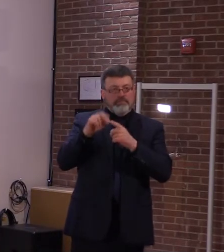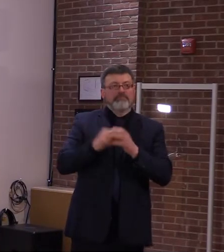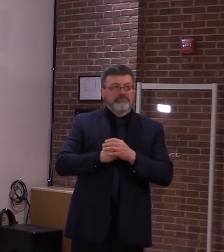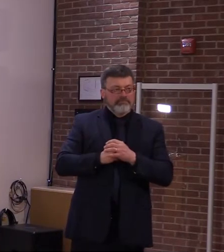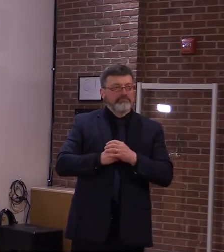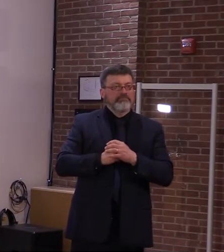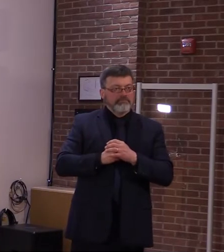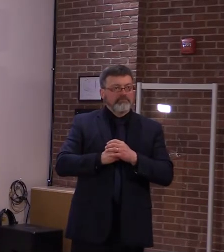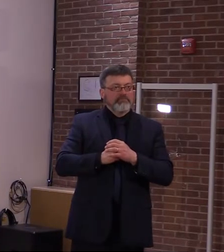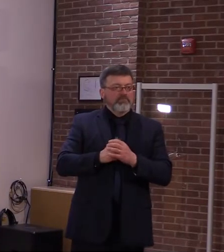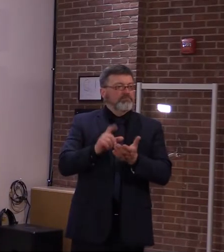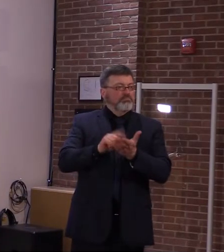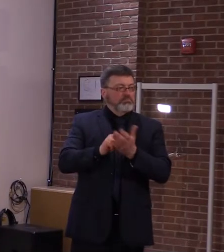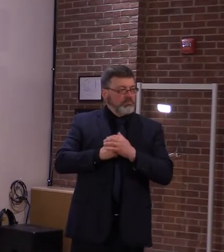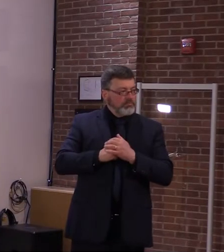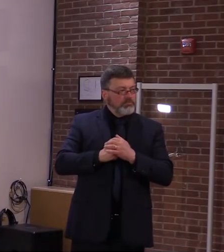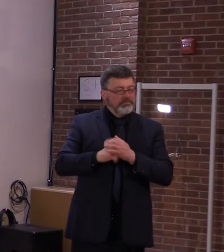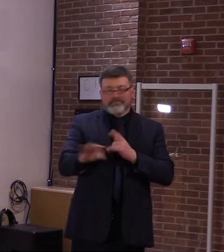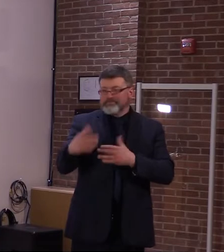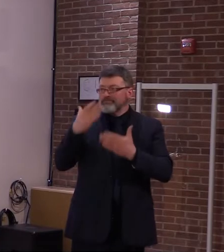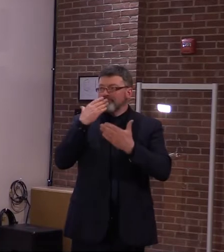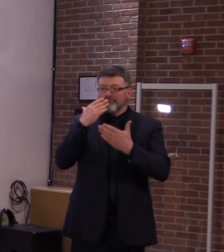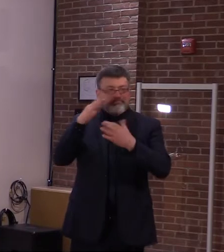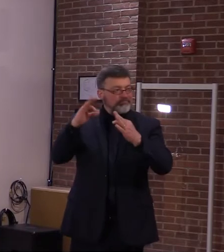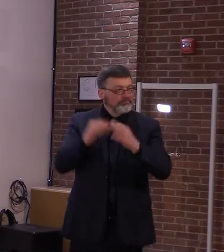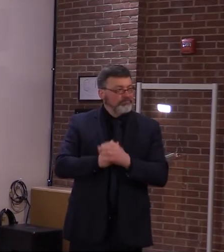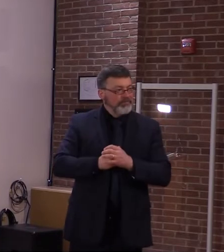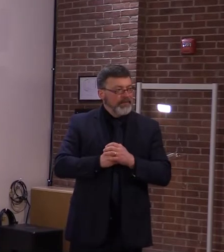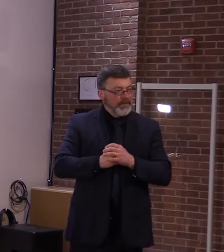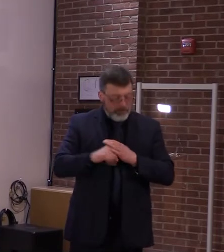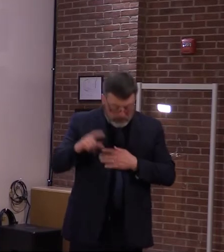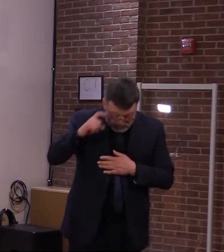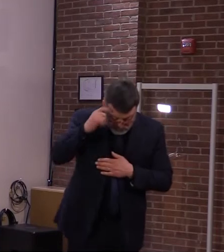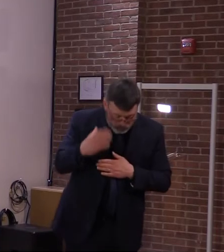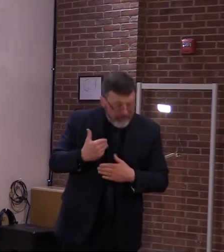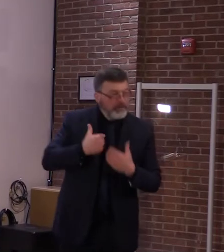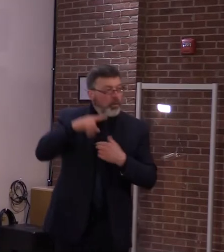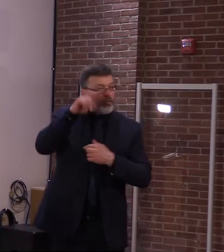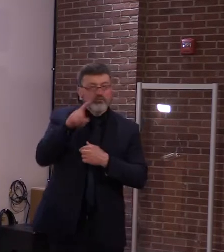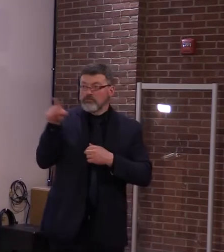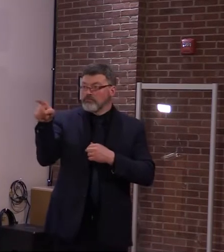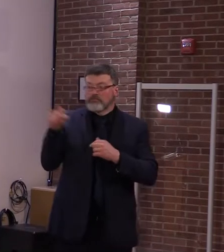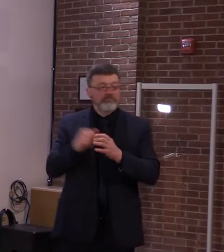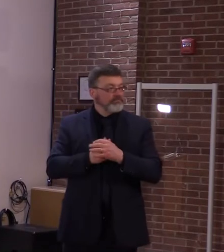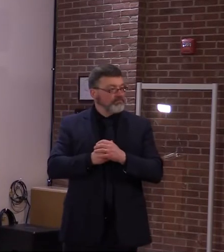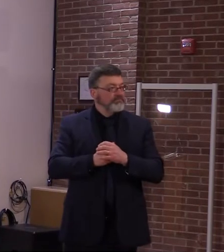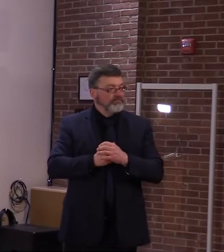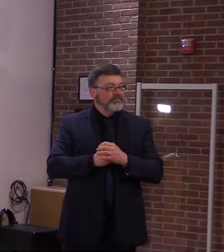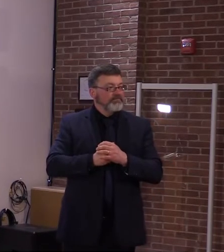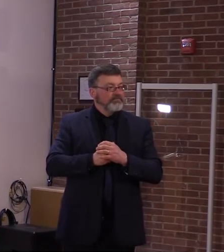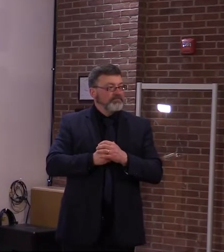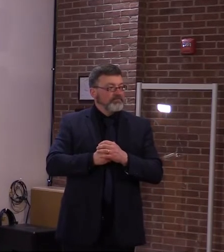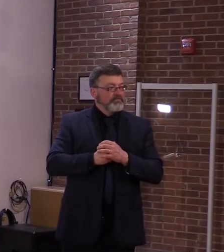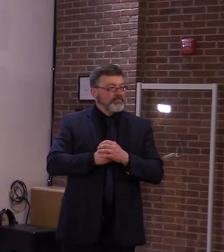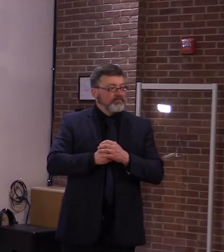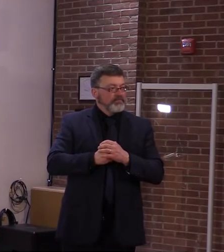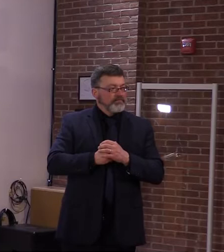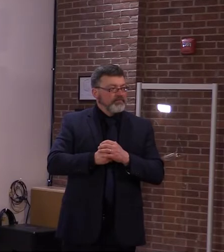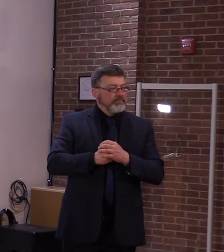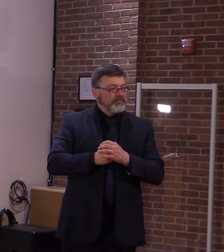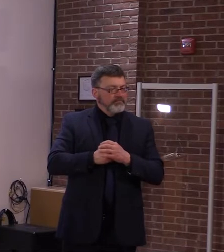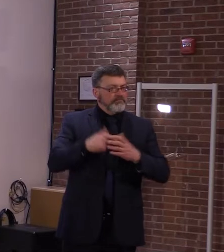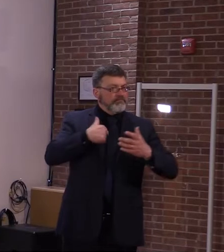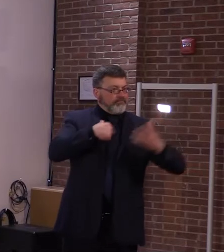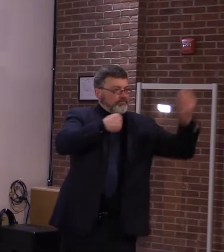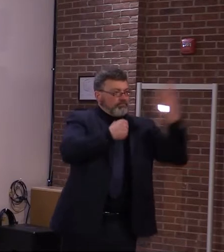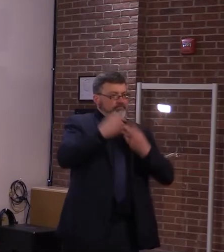Thanks, Jason. Governor, we've heard from a number of people, especially women, deeply concerned about